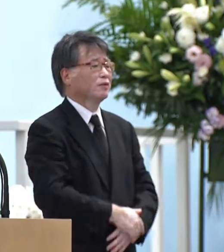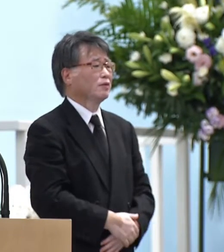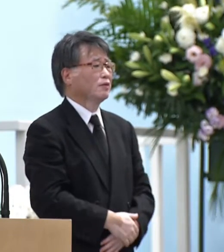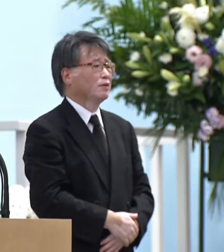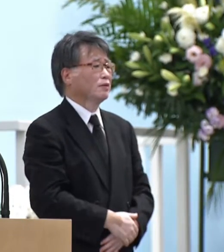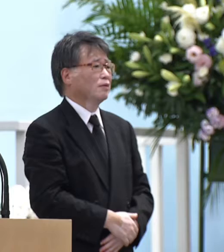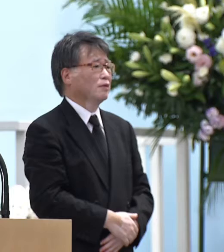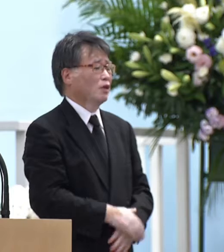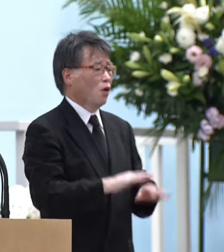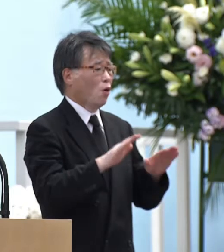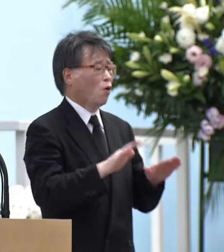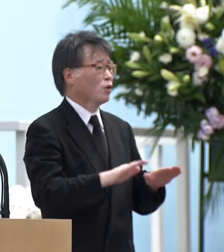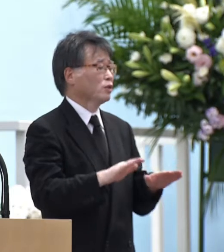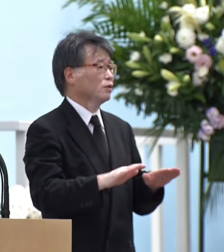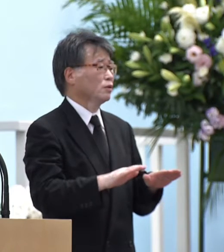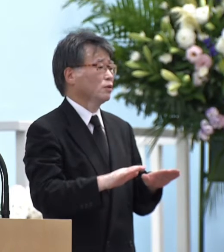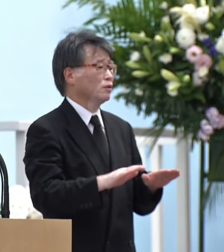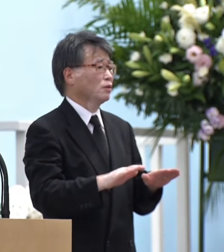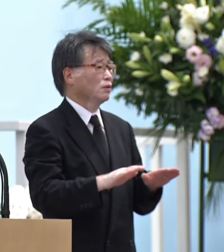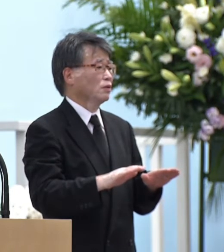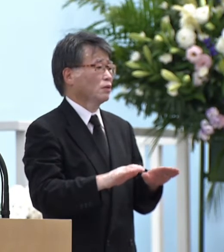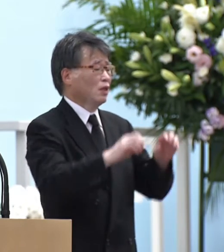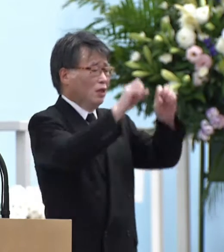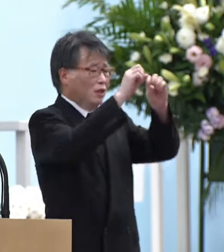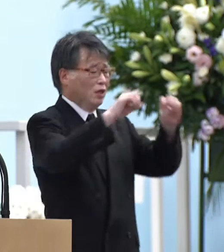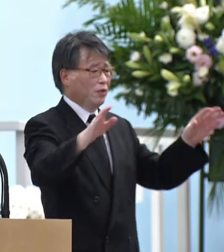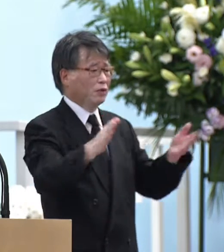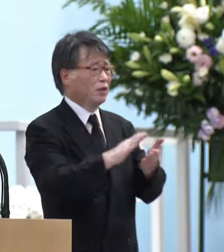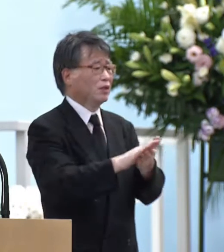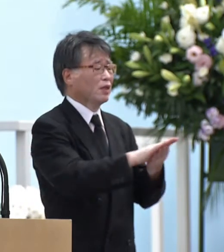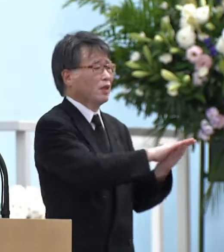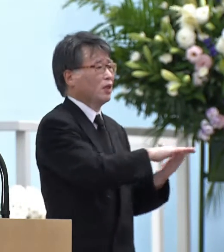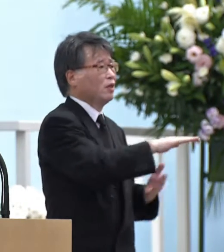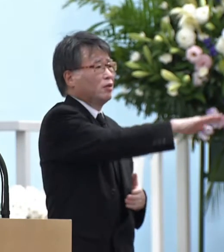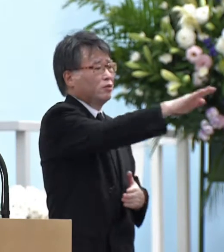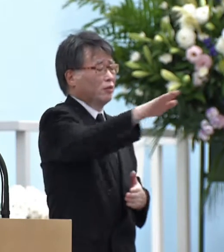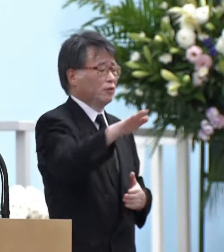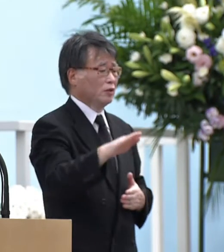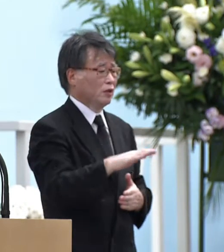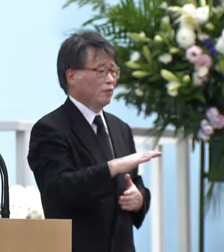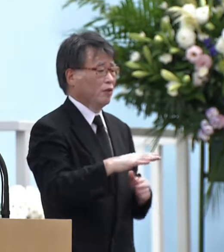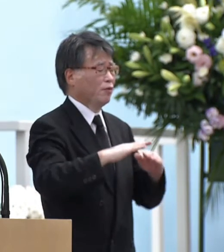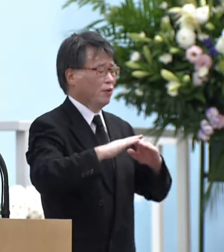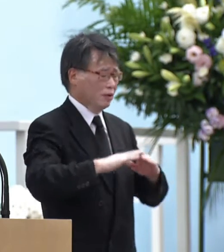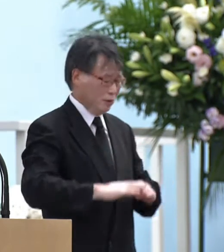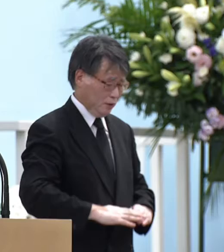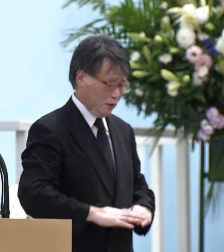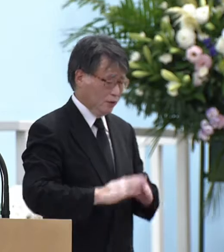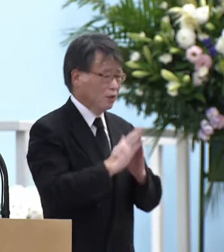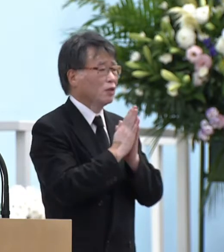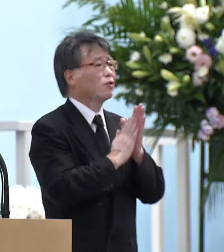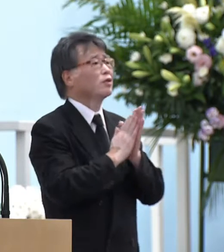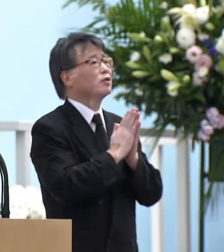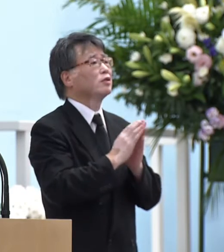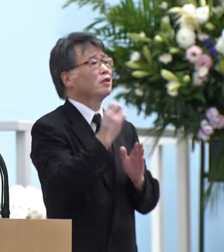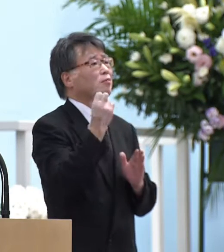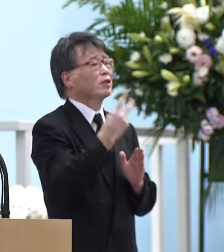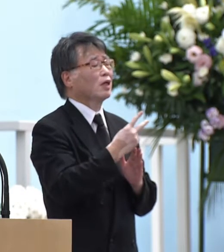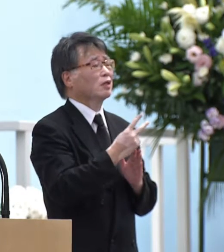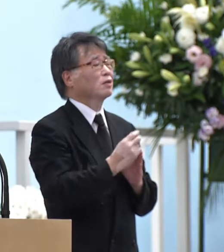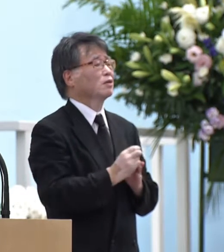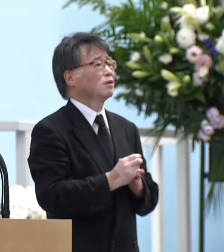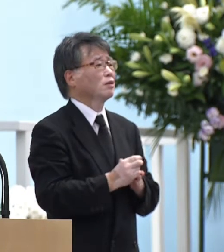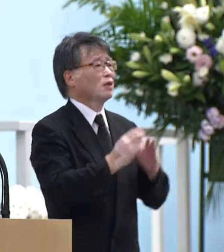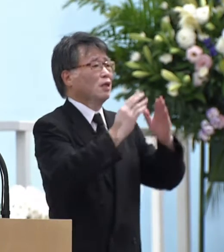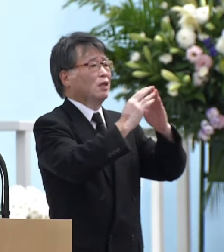Prefecture. It is not only the day of prayers, but also the day of pledge to vow never to allow the world to have a nuclear devastation